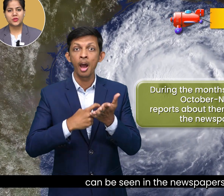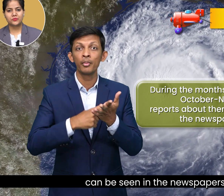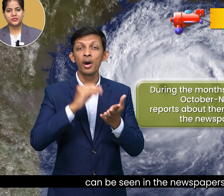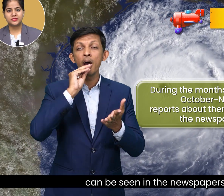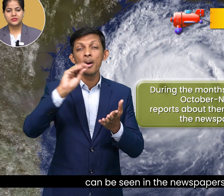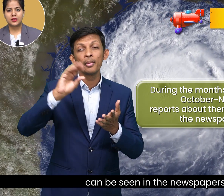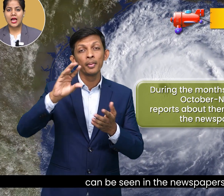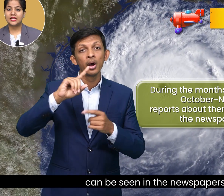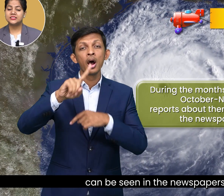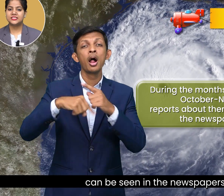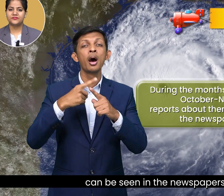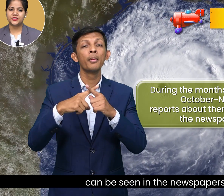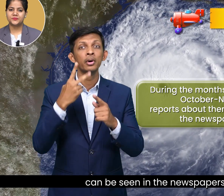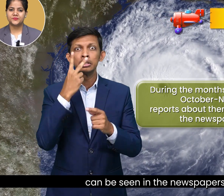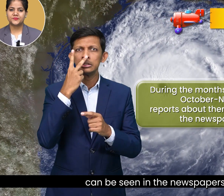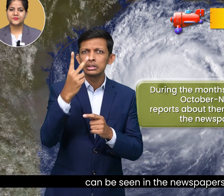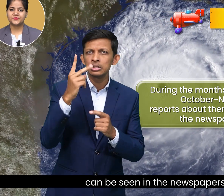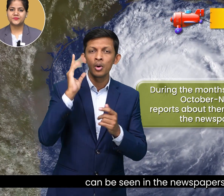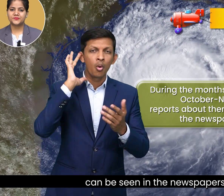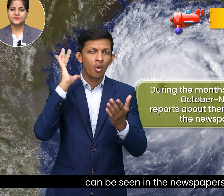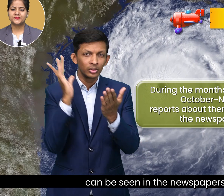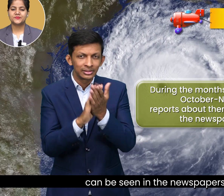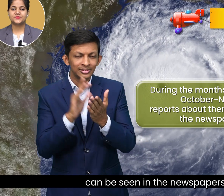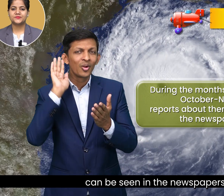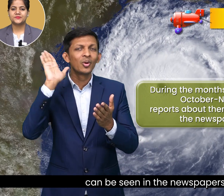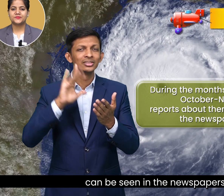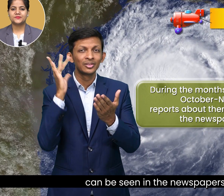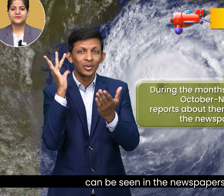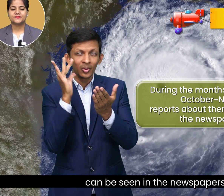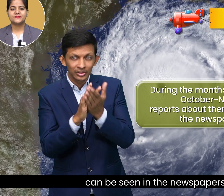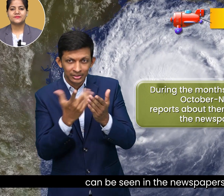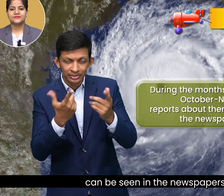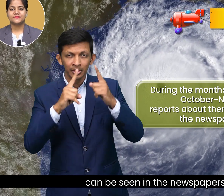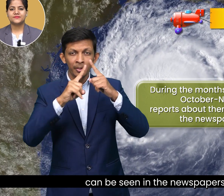the newspapers and TV.